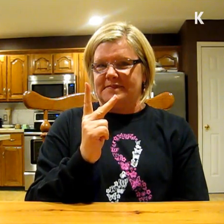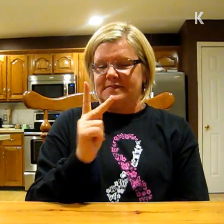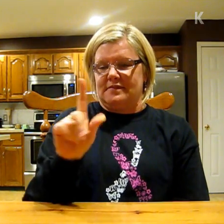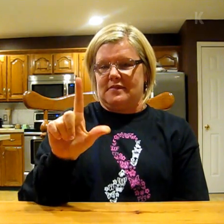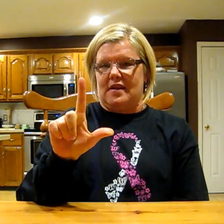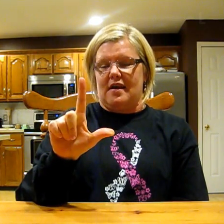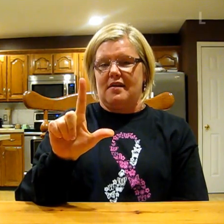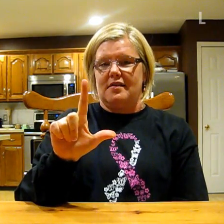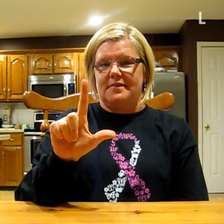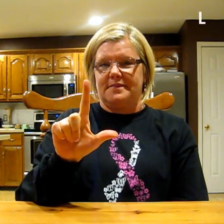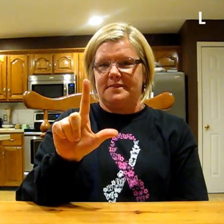L.